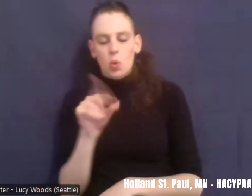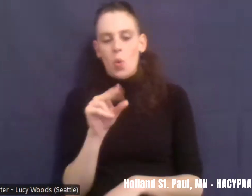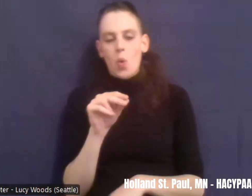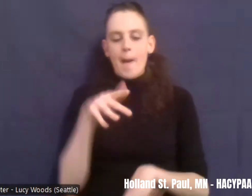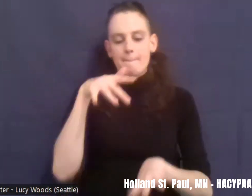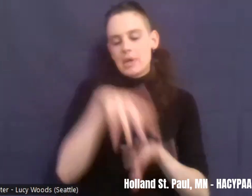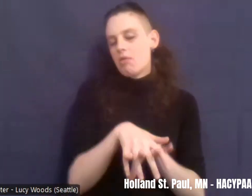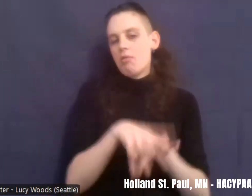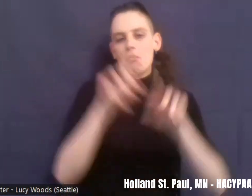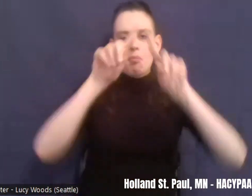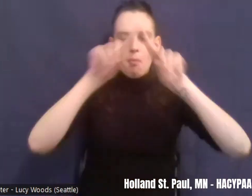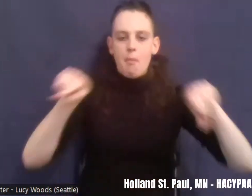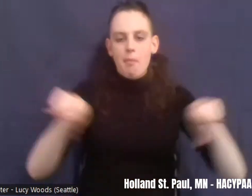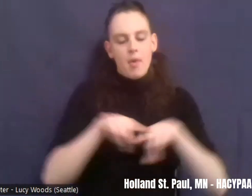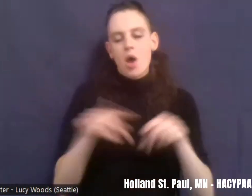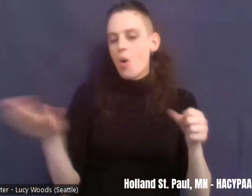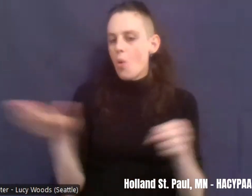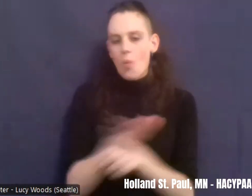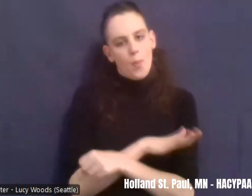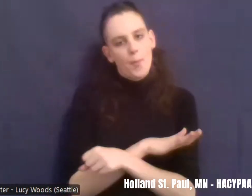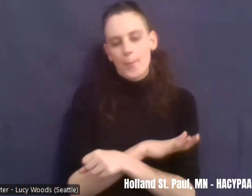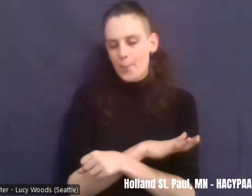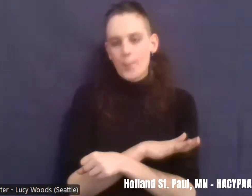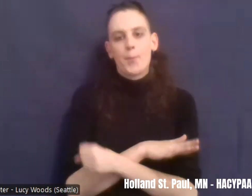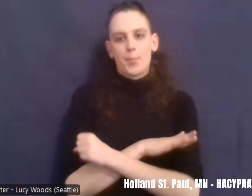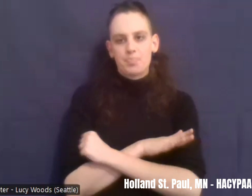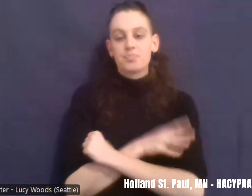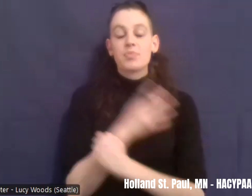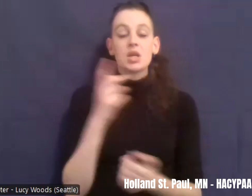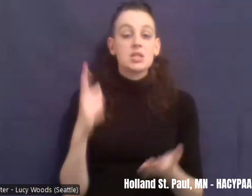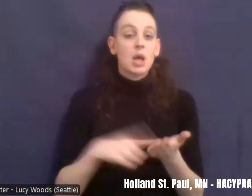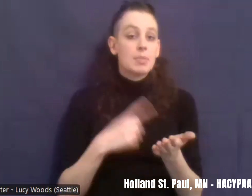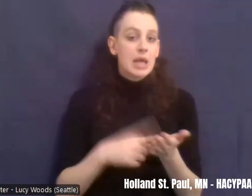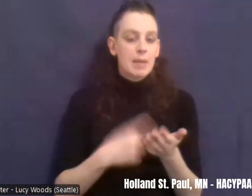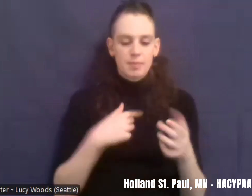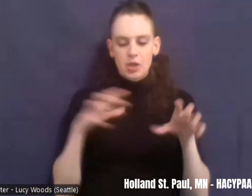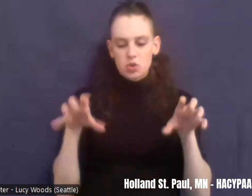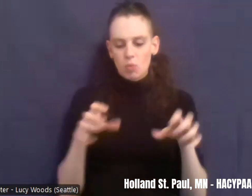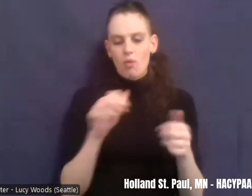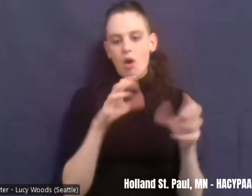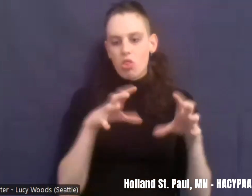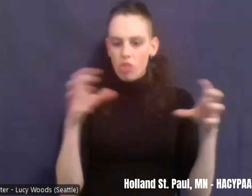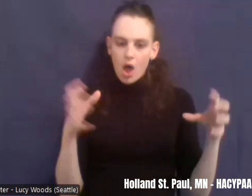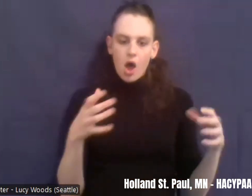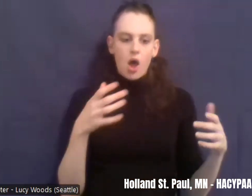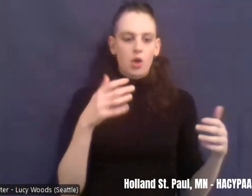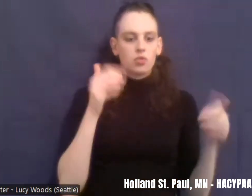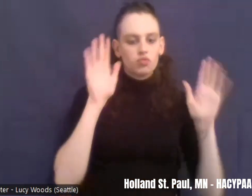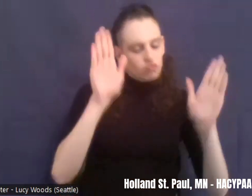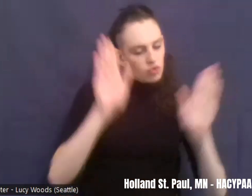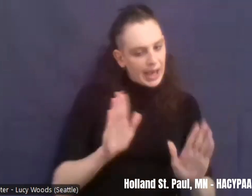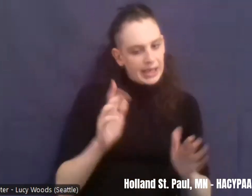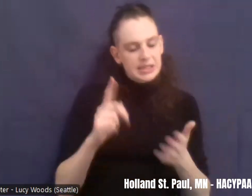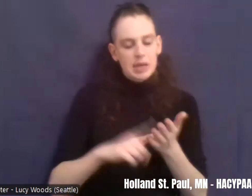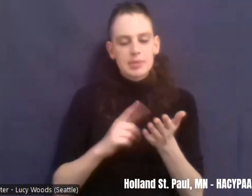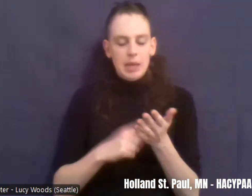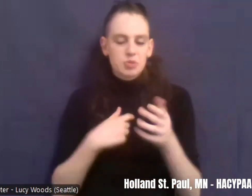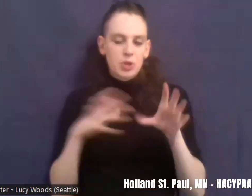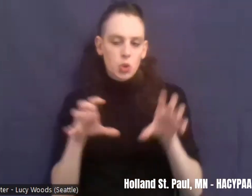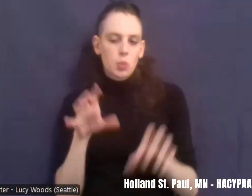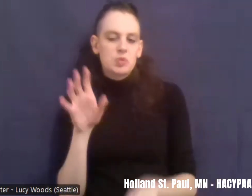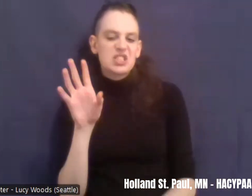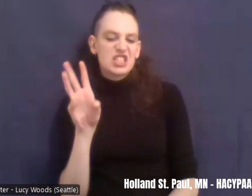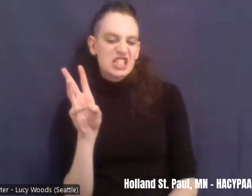on like a regular basis. And sometimes I do a lot of them really, really well. And sometimes I do like 6 of them okay. But 6 is better than